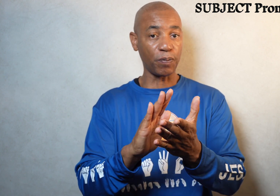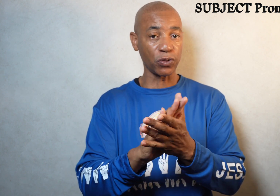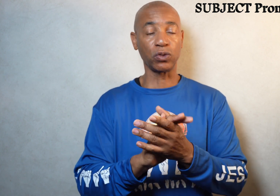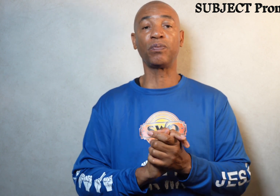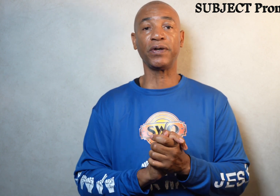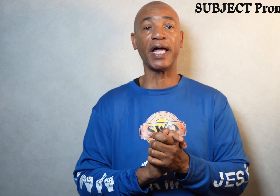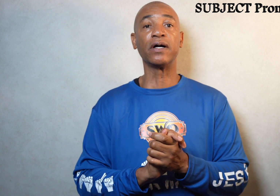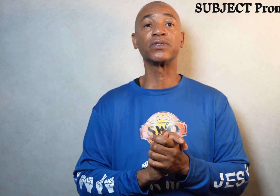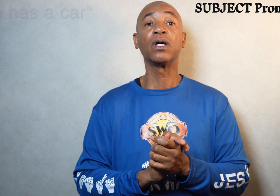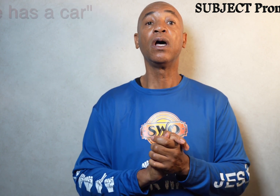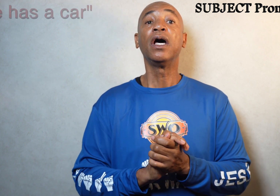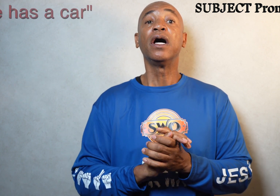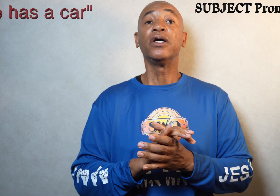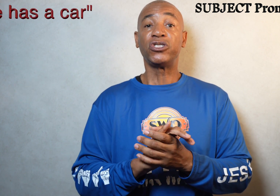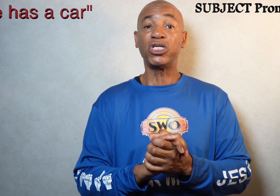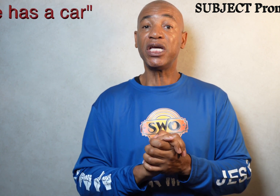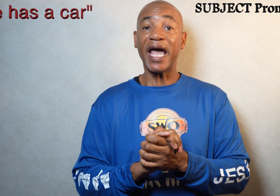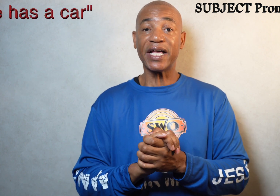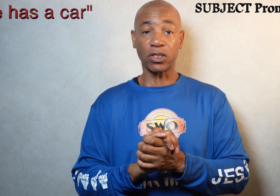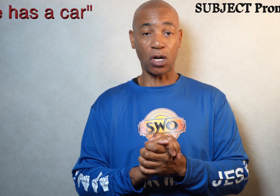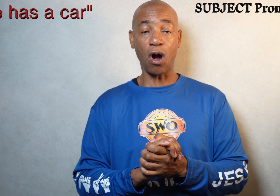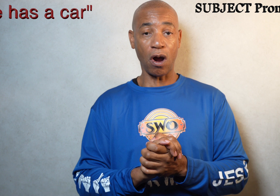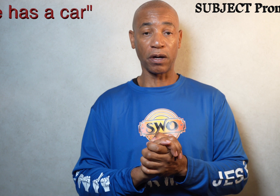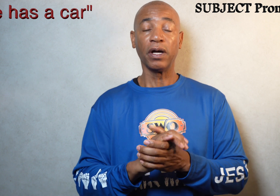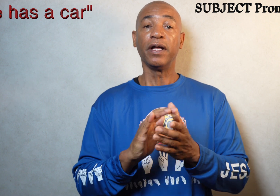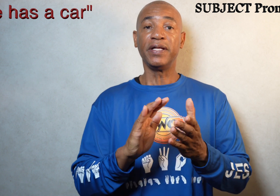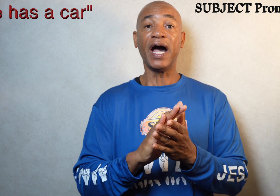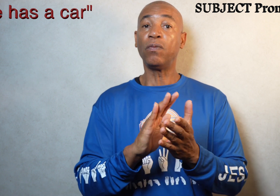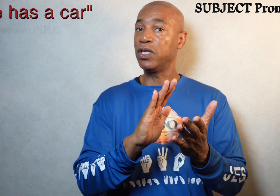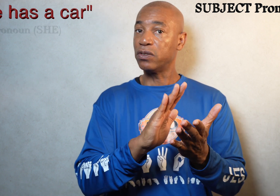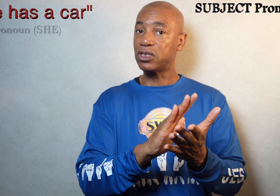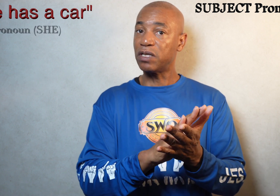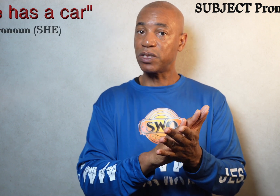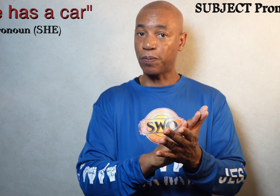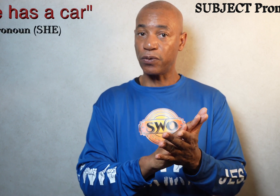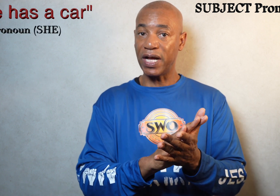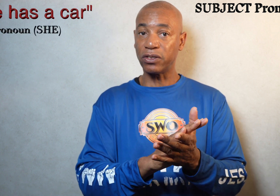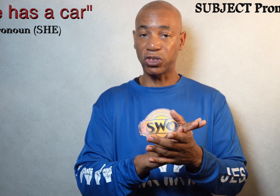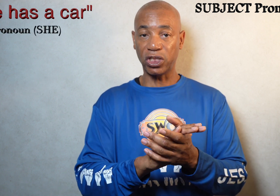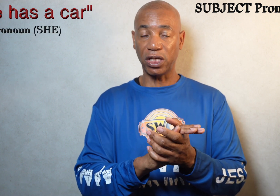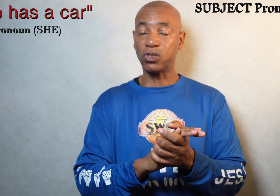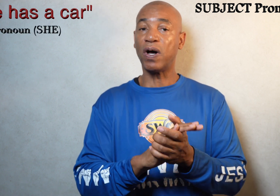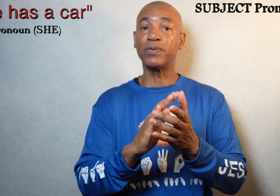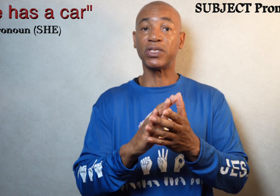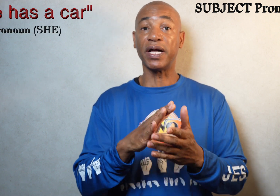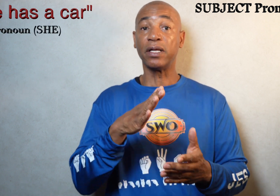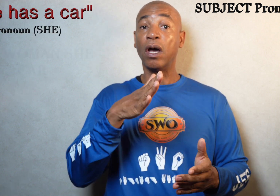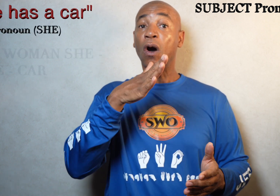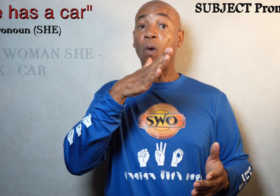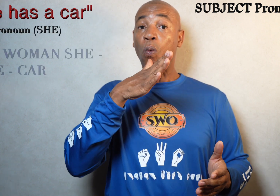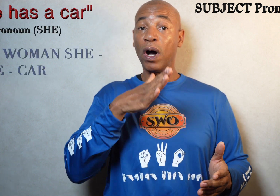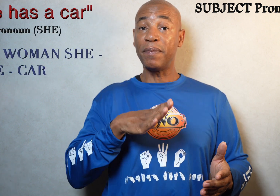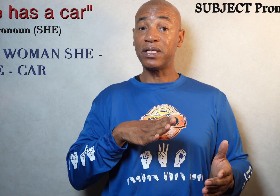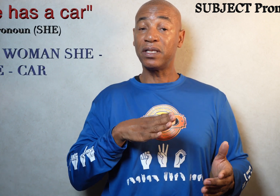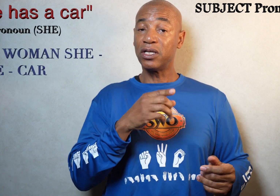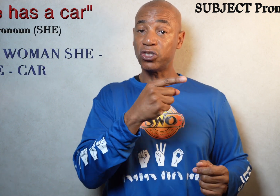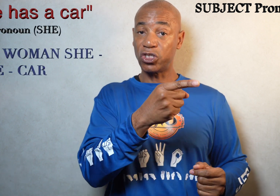personal pronouns. She has a car. Now, we know the subject pronoun is she, so I would sign woman,